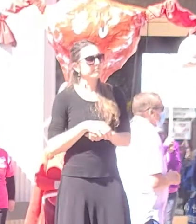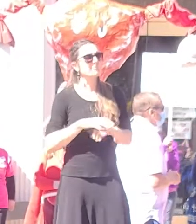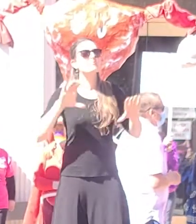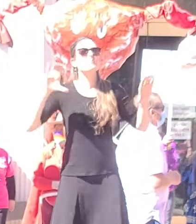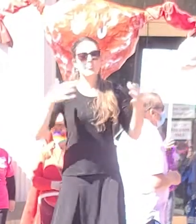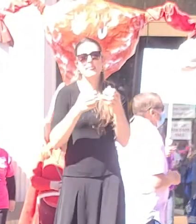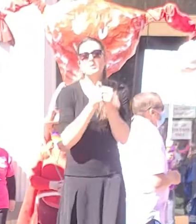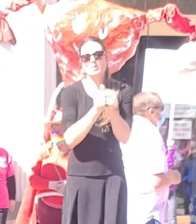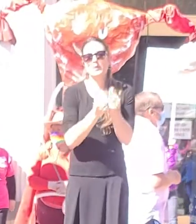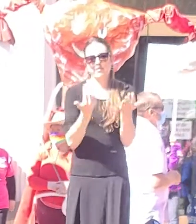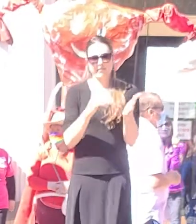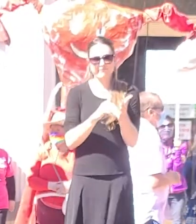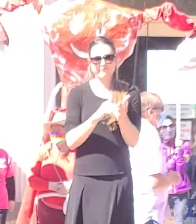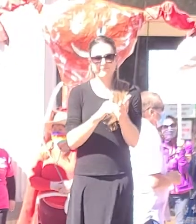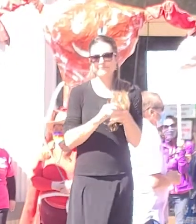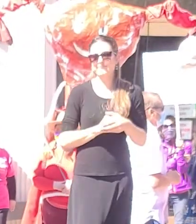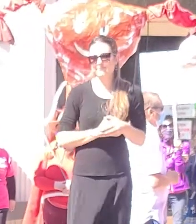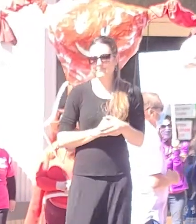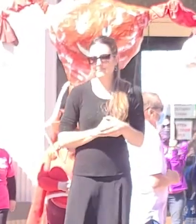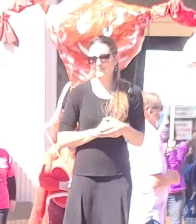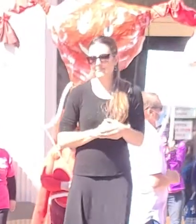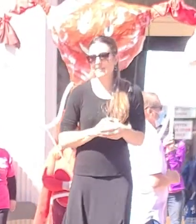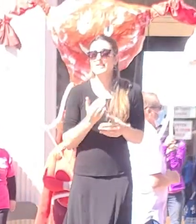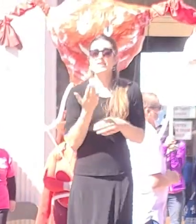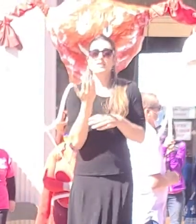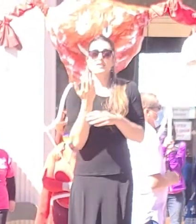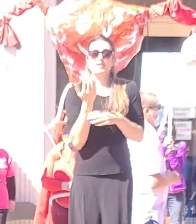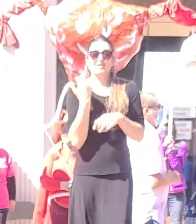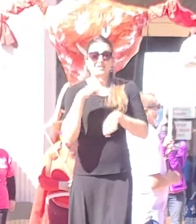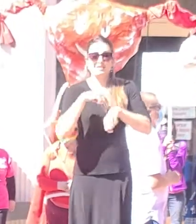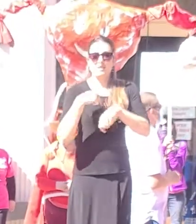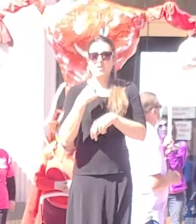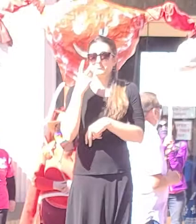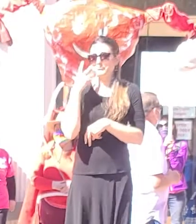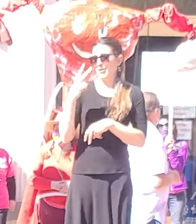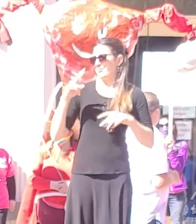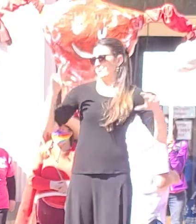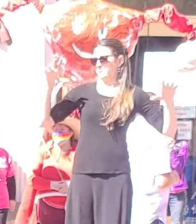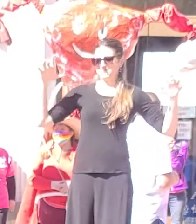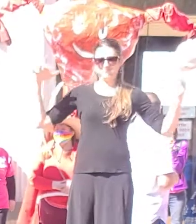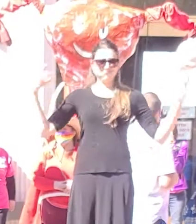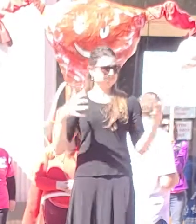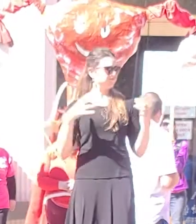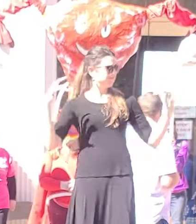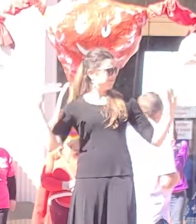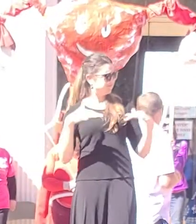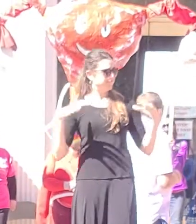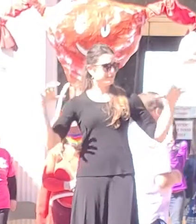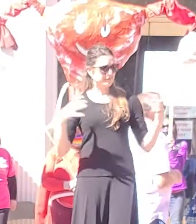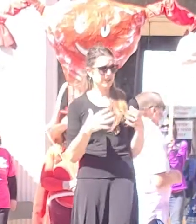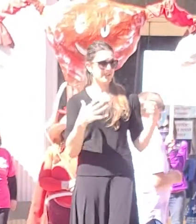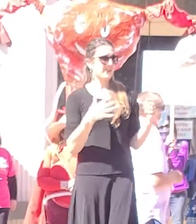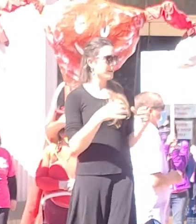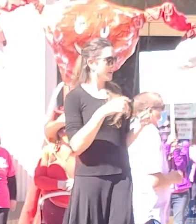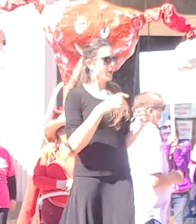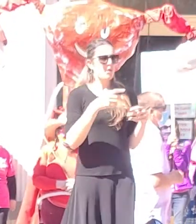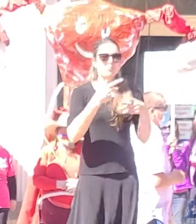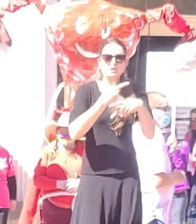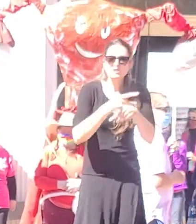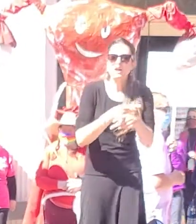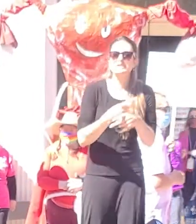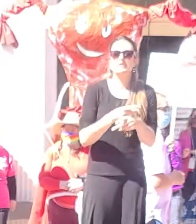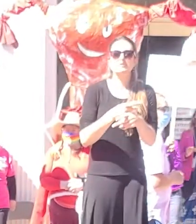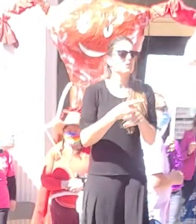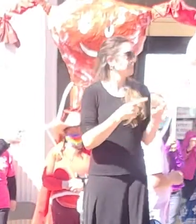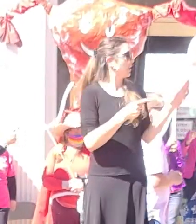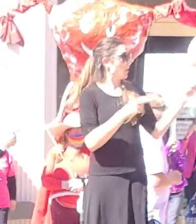time I saw such an incredible, productive crowd was more reproductive crowd. I don't know who said